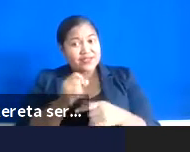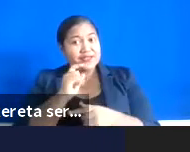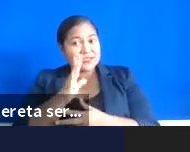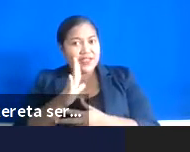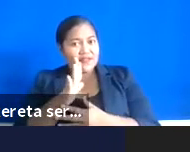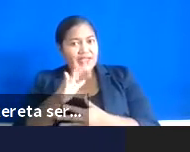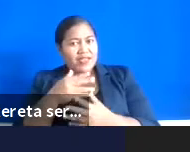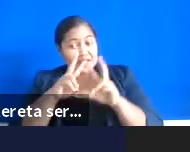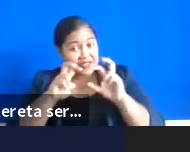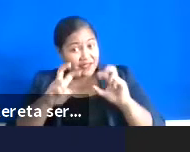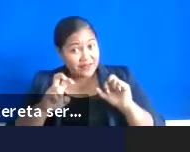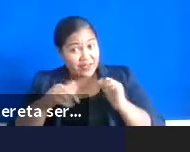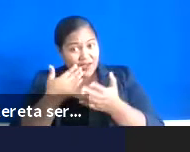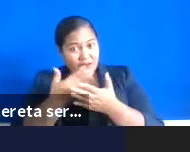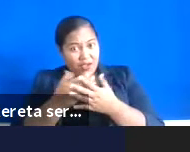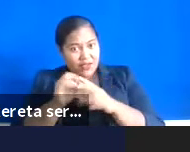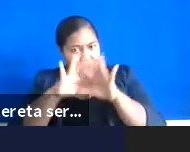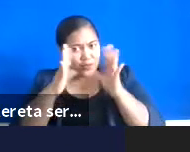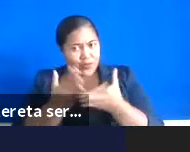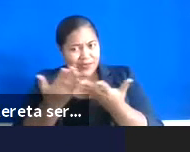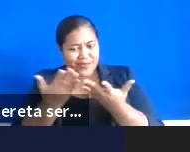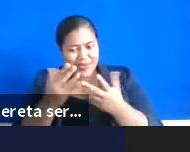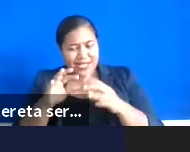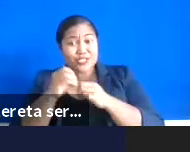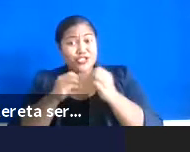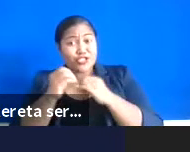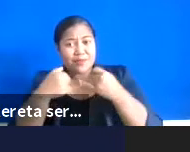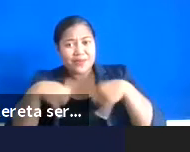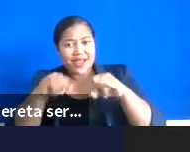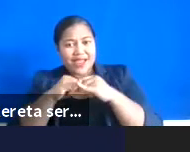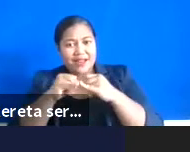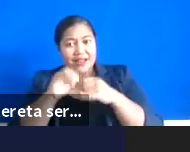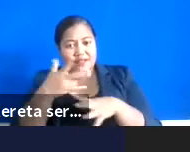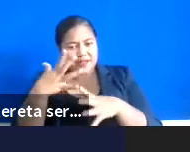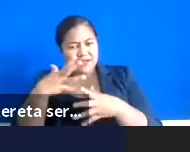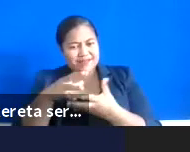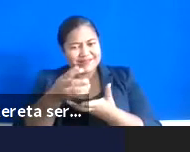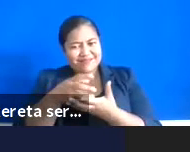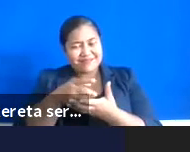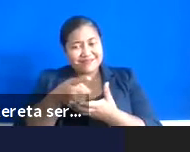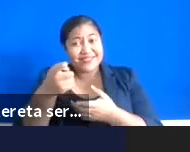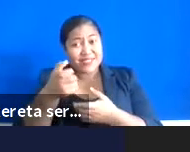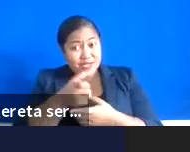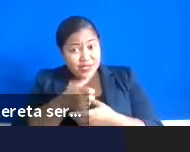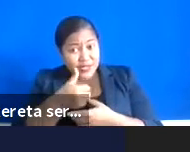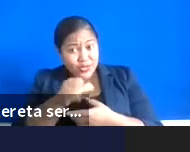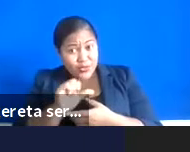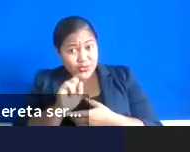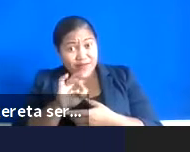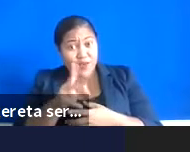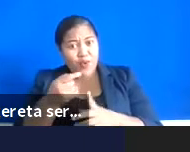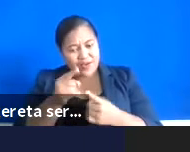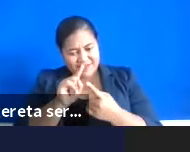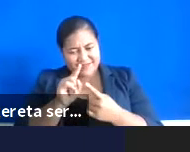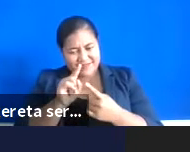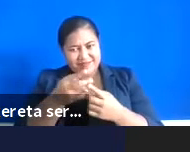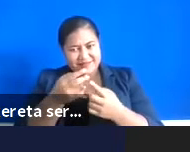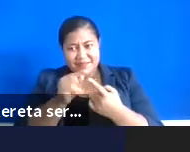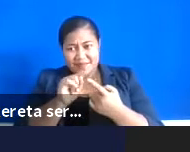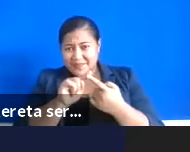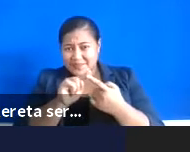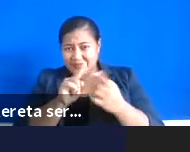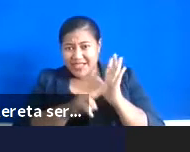by the world fish center in the solomon islands it was subsequently adapted by the lma network and its partners and the survey of